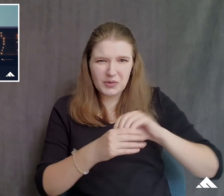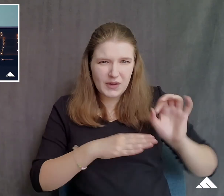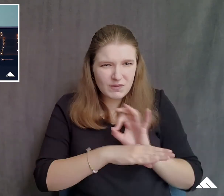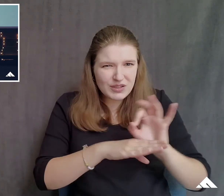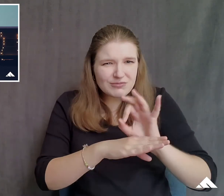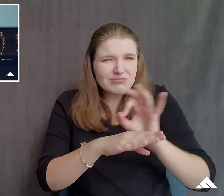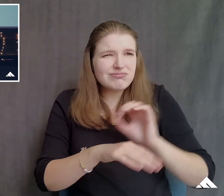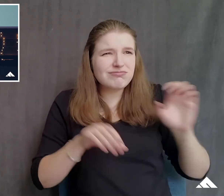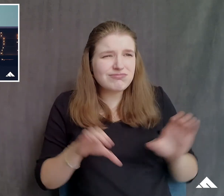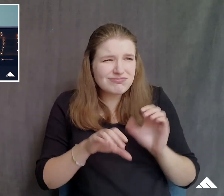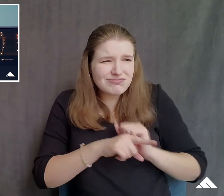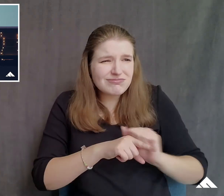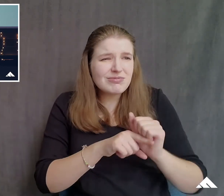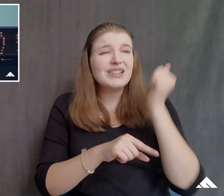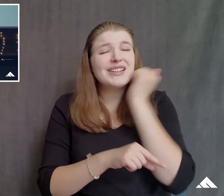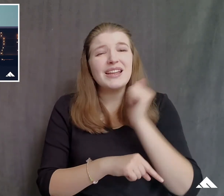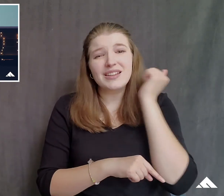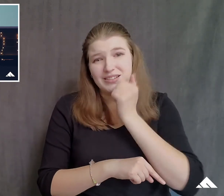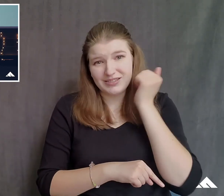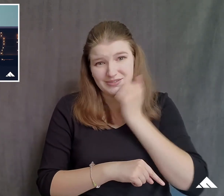operational on a daily basis.